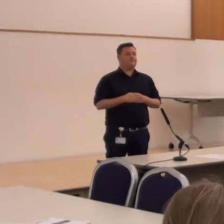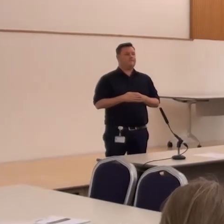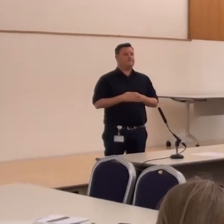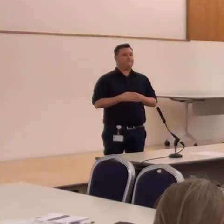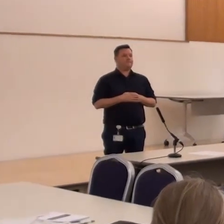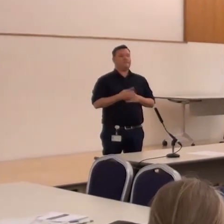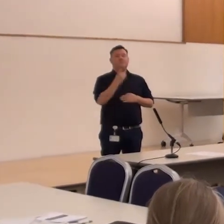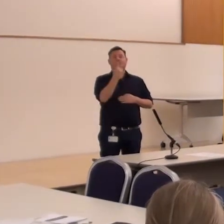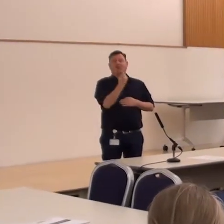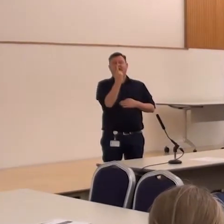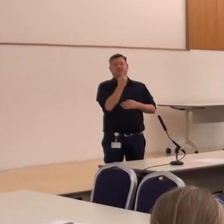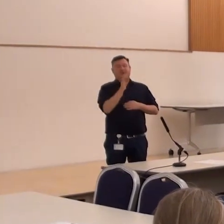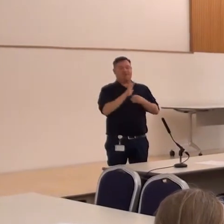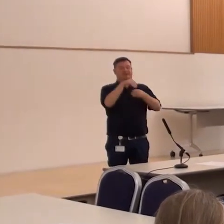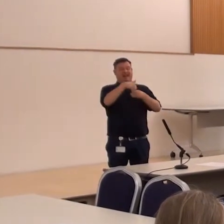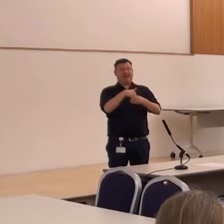Nobody want to say anything? I'll enjoy the t-shirt. Yeah.